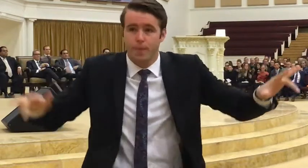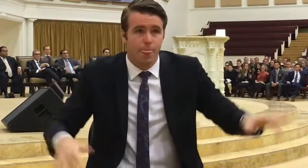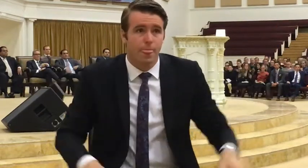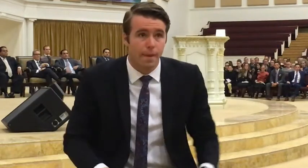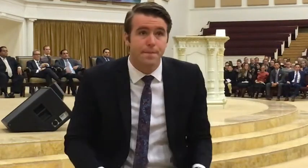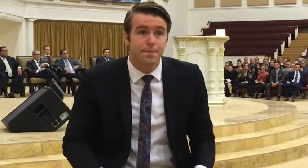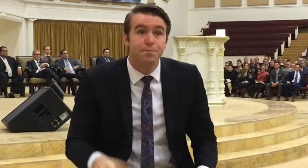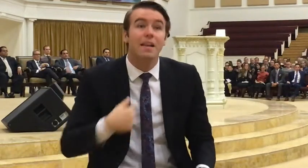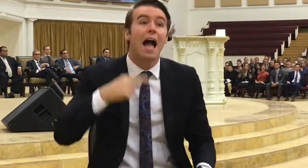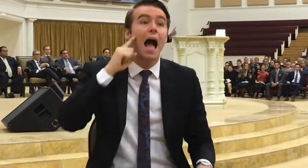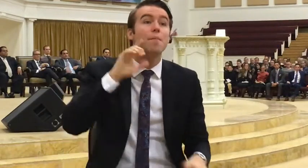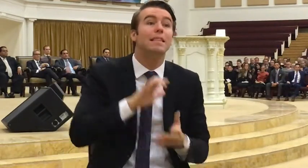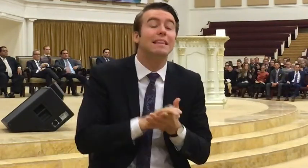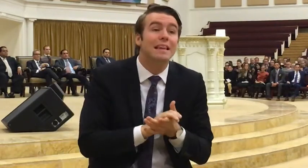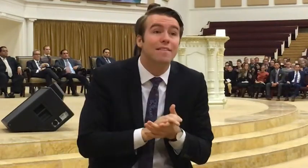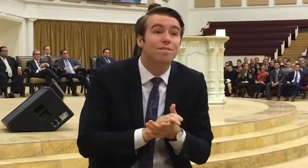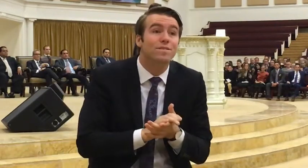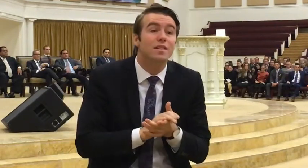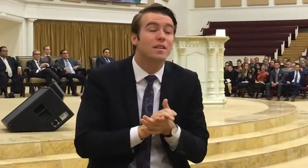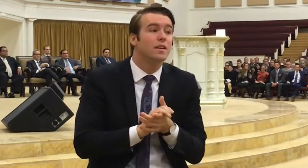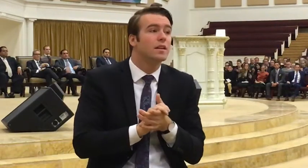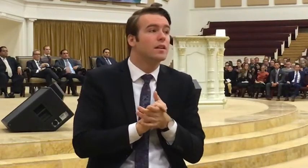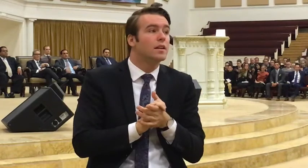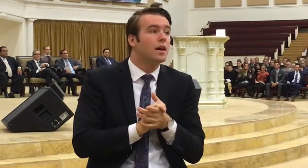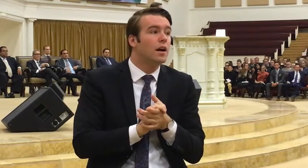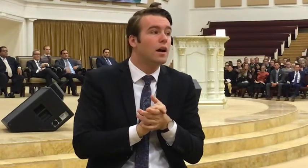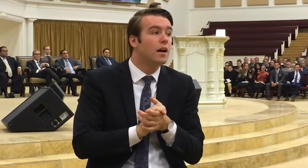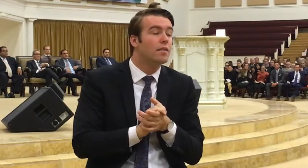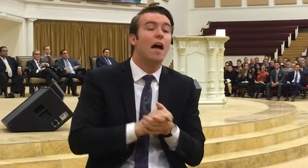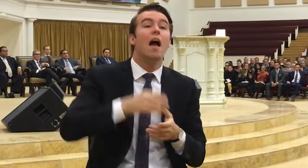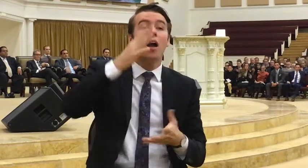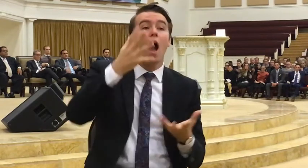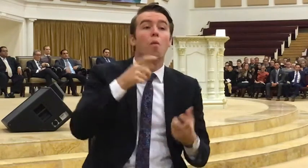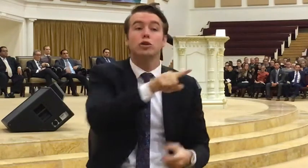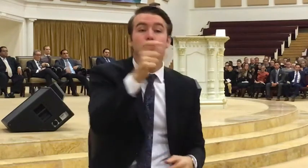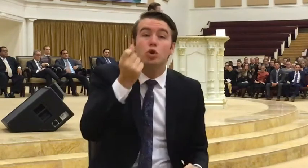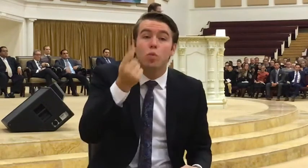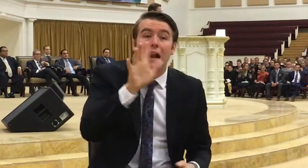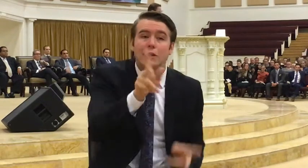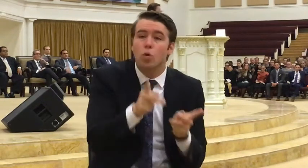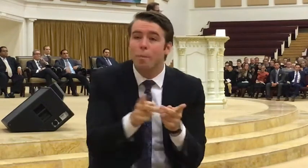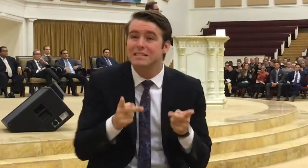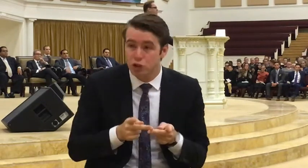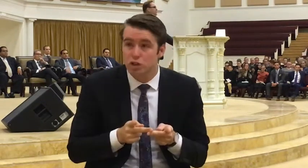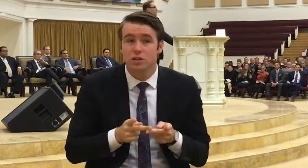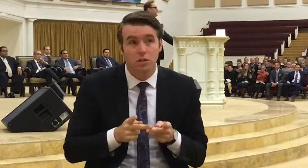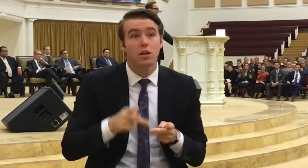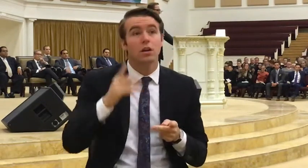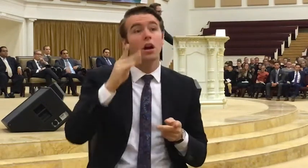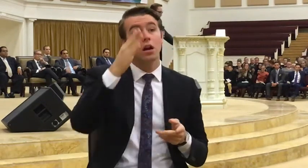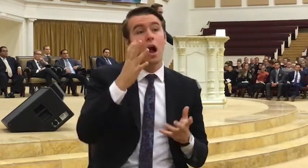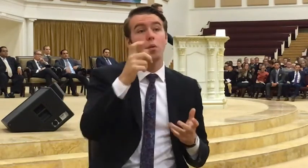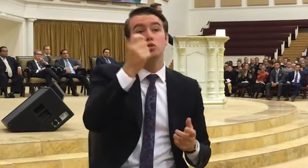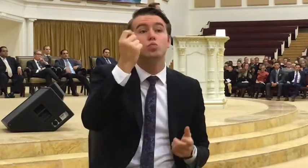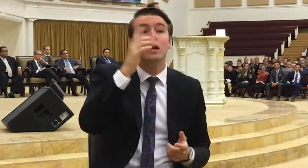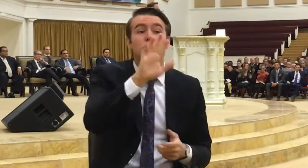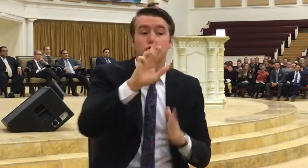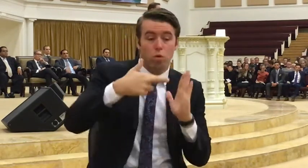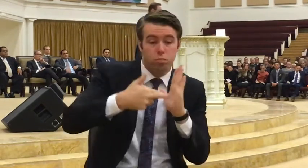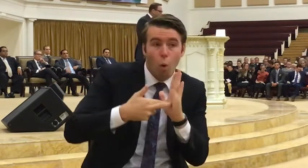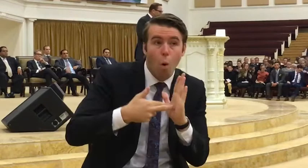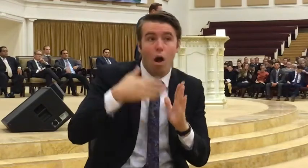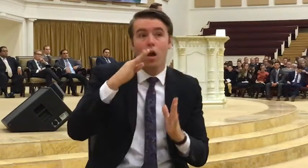that I believe is a supernatural dimension. God wants you to recognize your position. He wants you to recognize your role. He